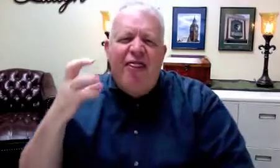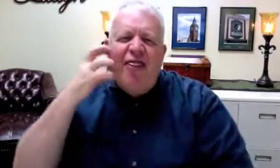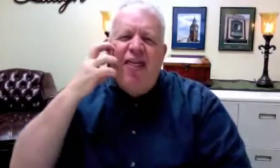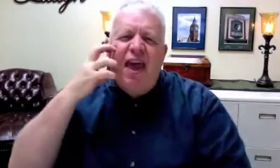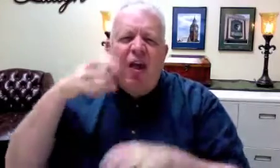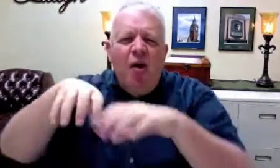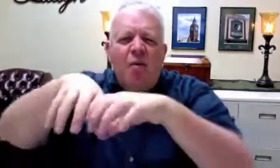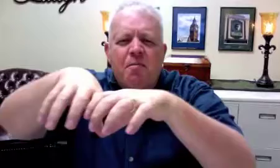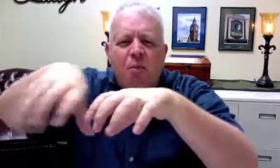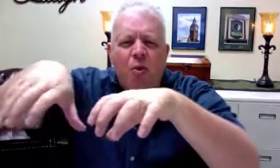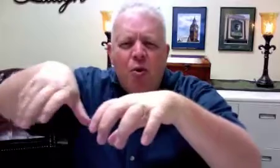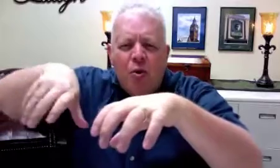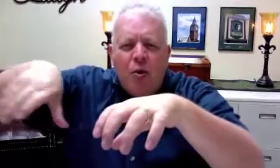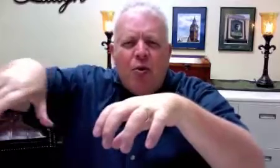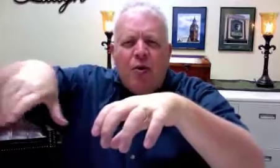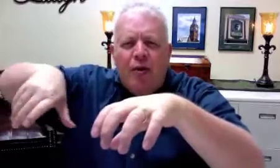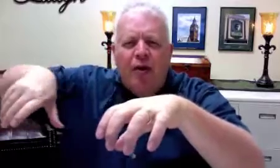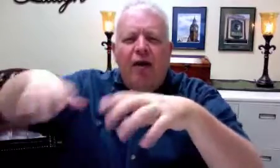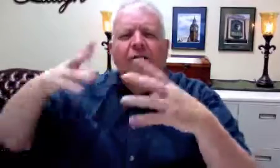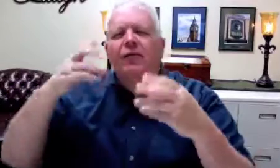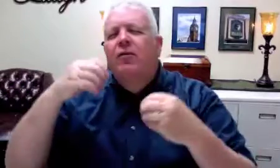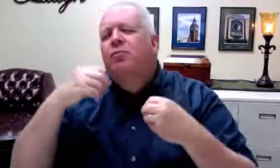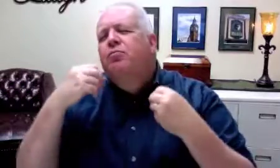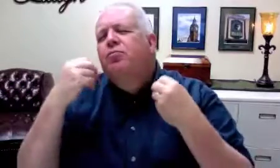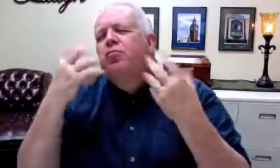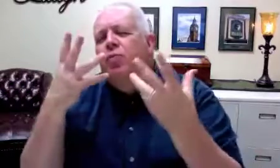border of beautiful leaves.